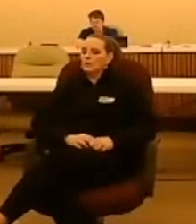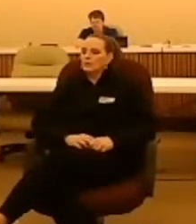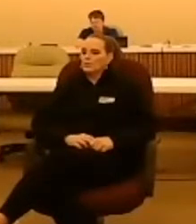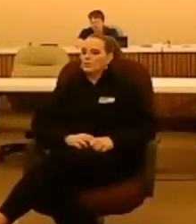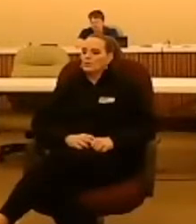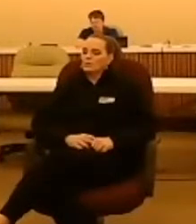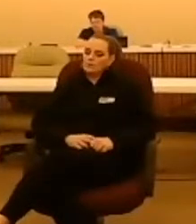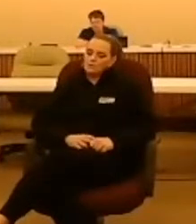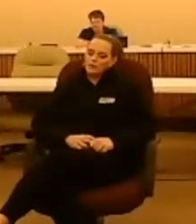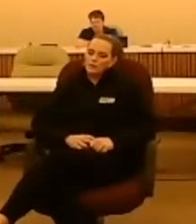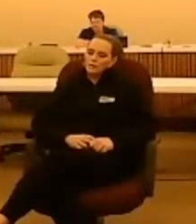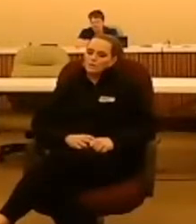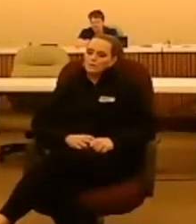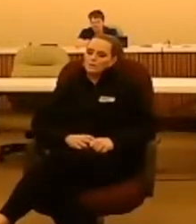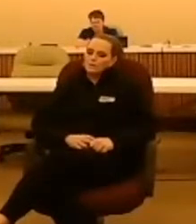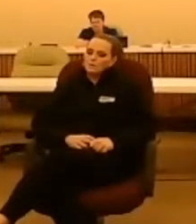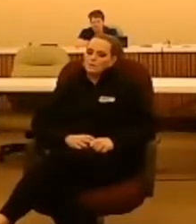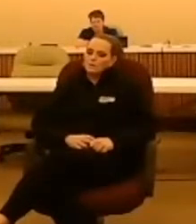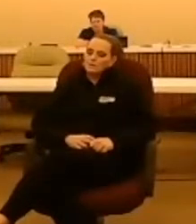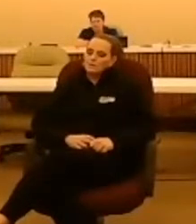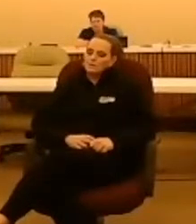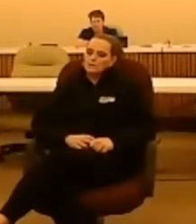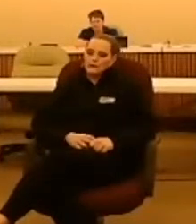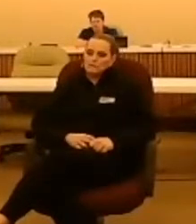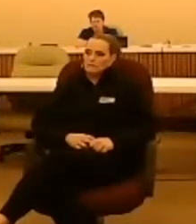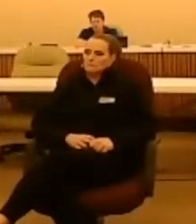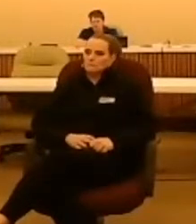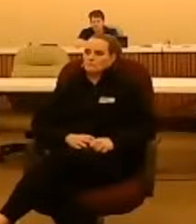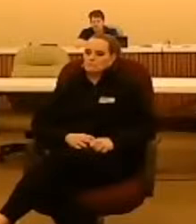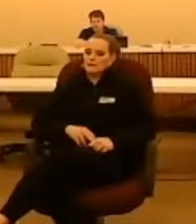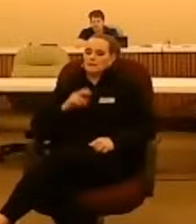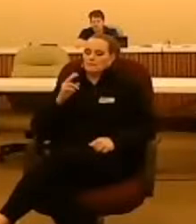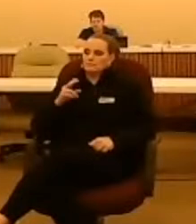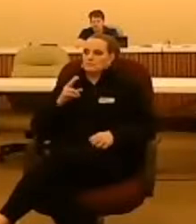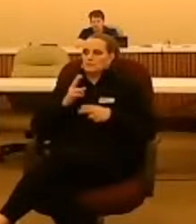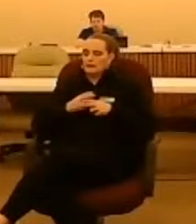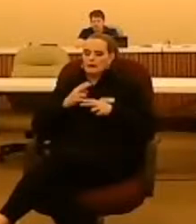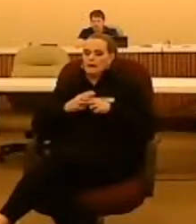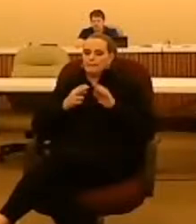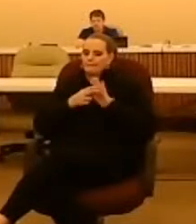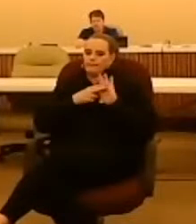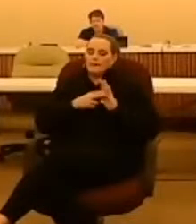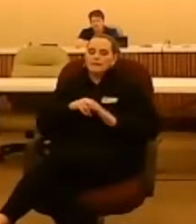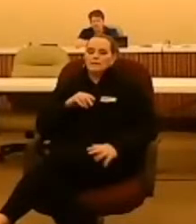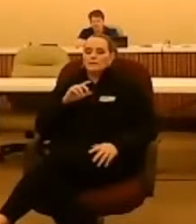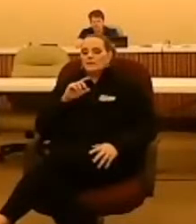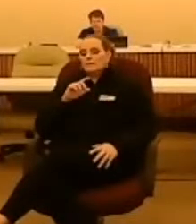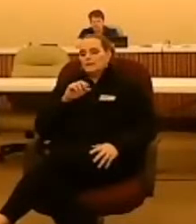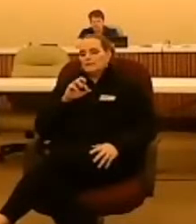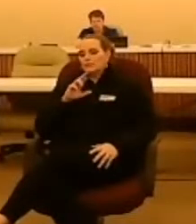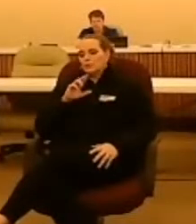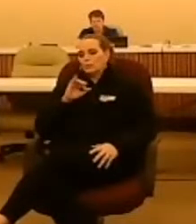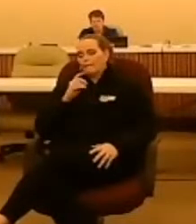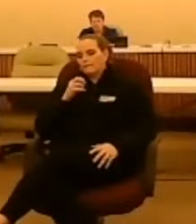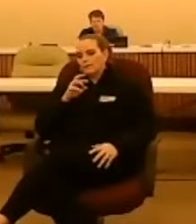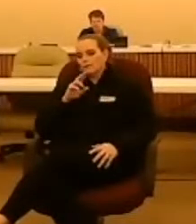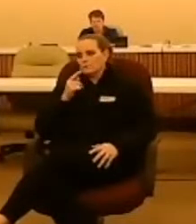and again, its name is literally called Riverton Parcel A. It's not the